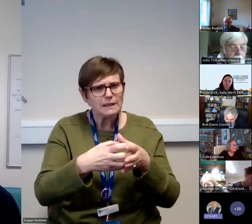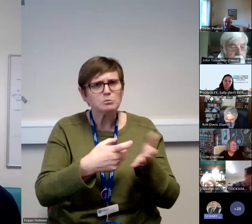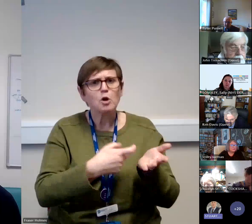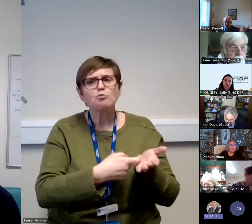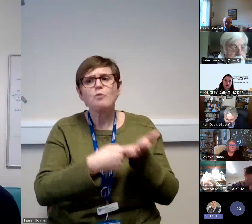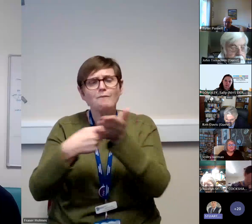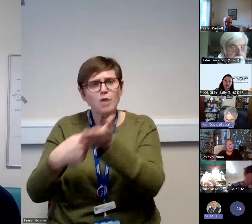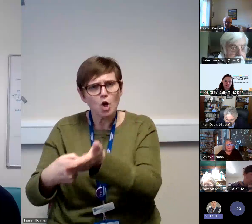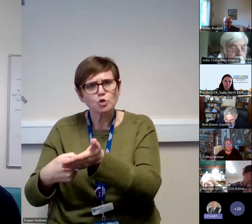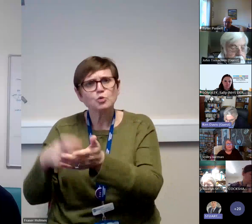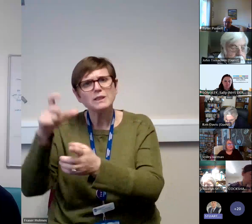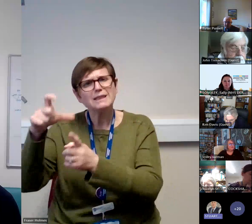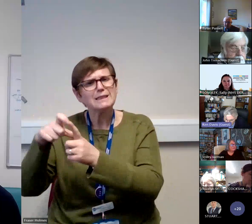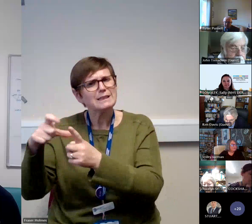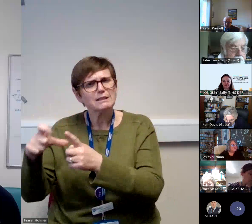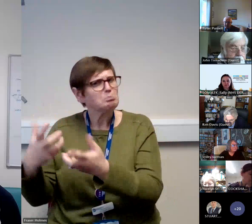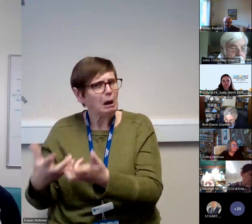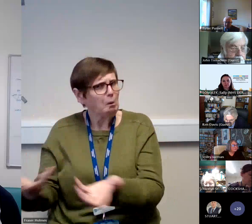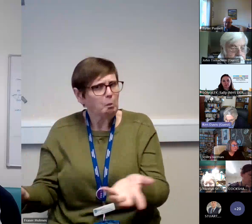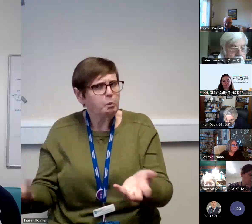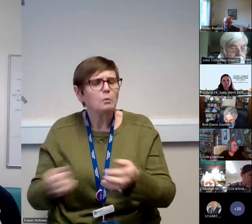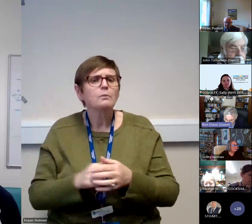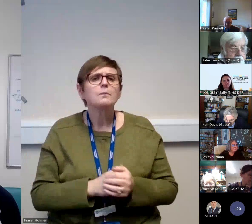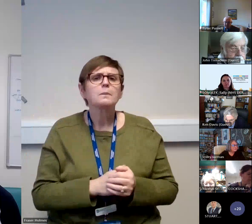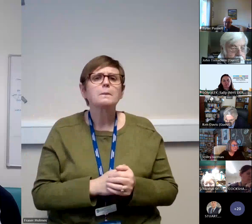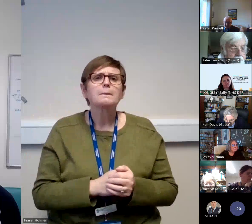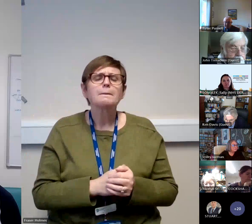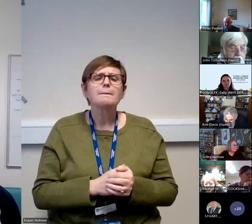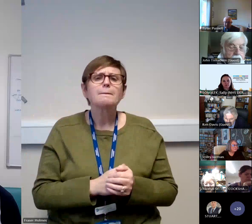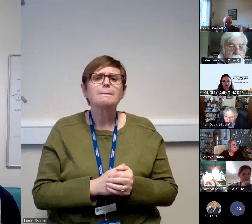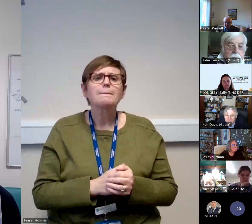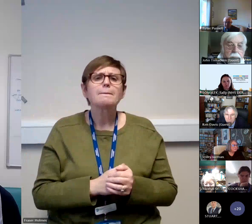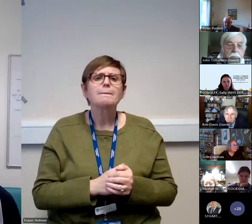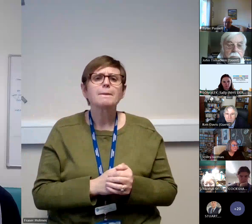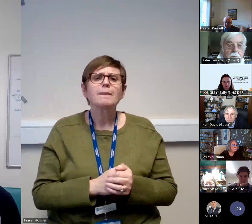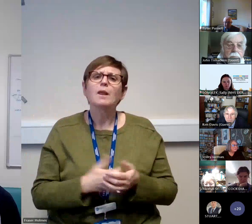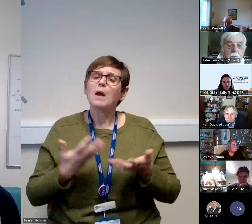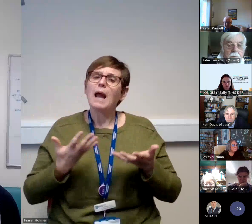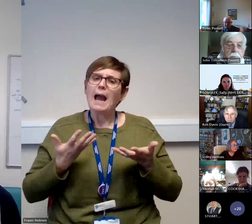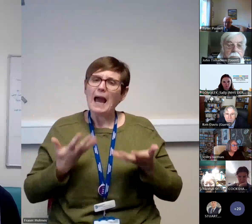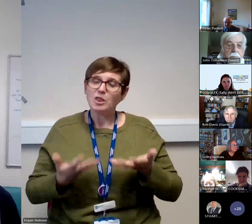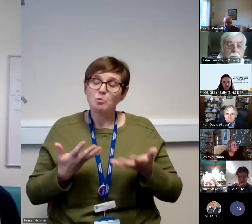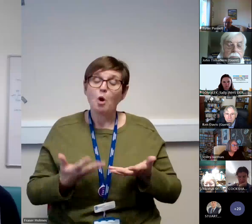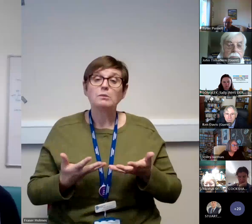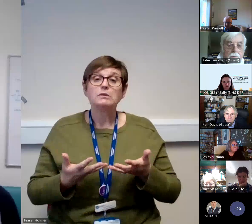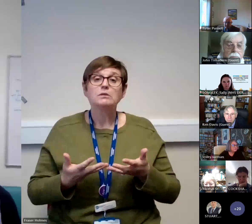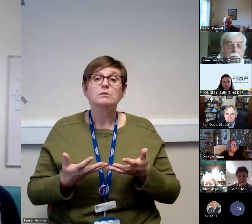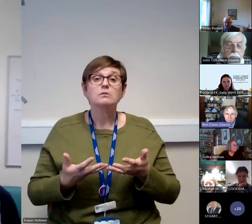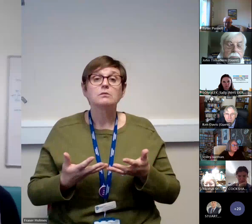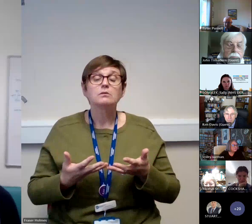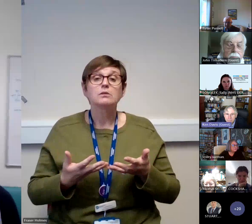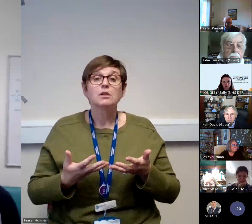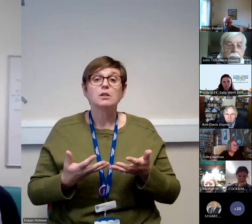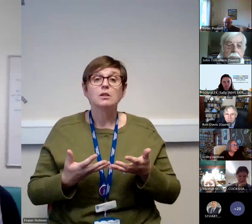patients into the CDCs? So at the minute, the pathways are